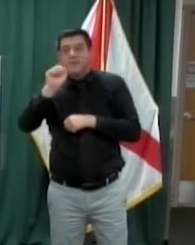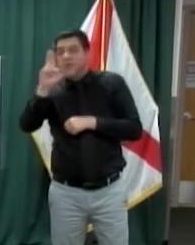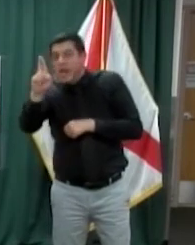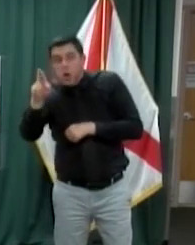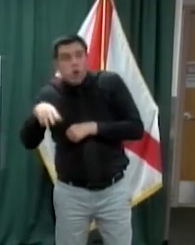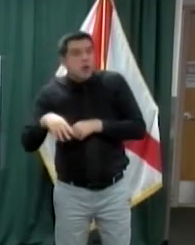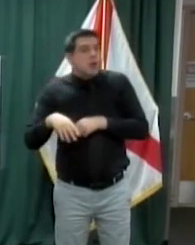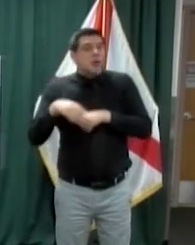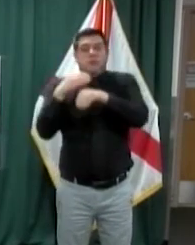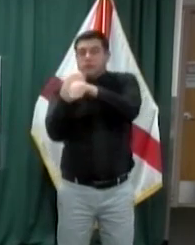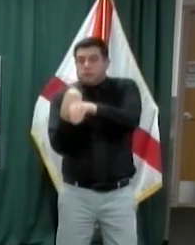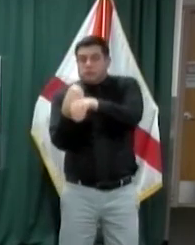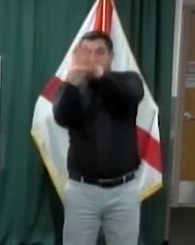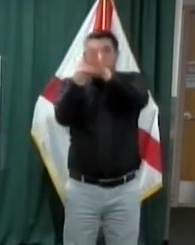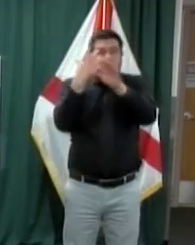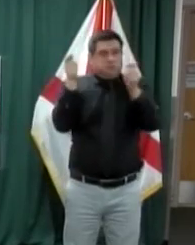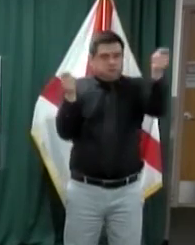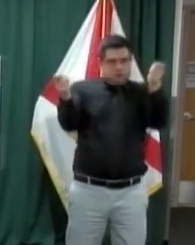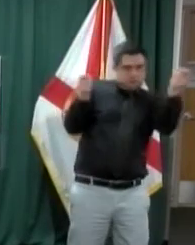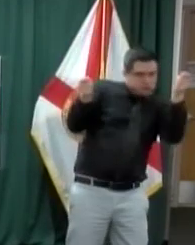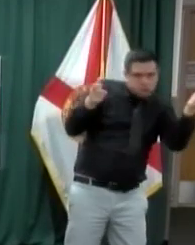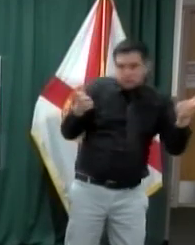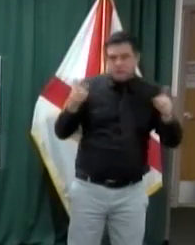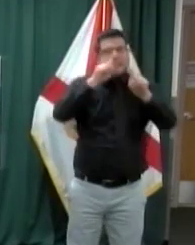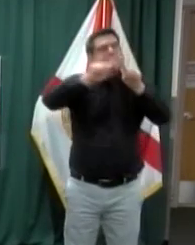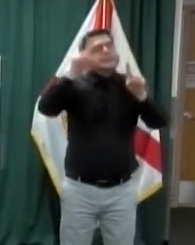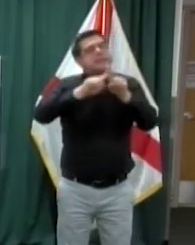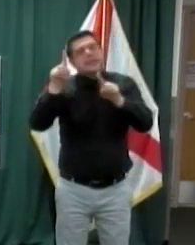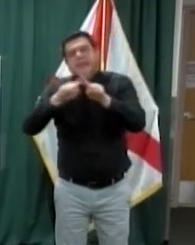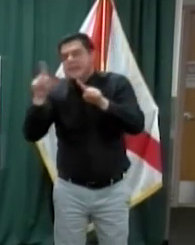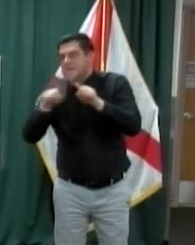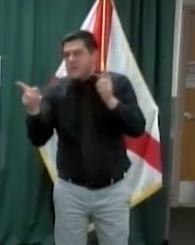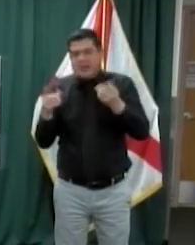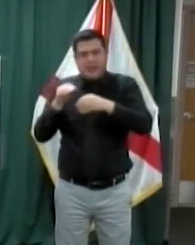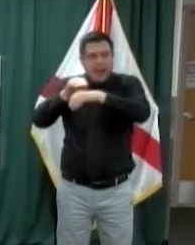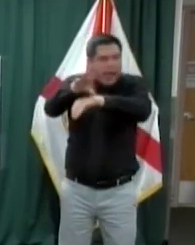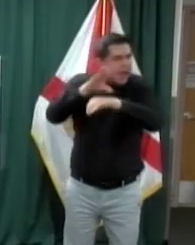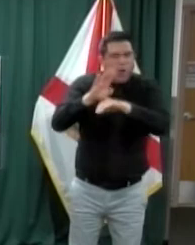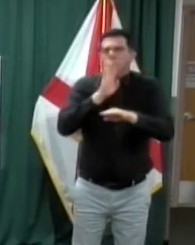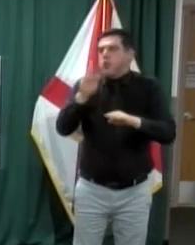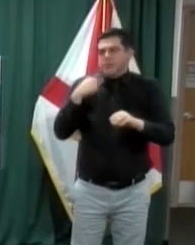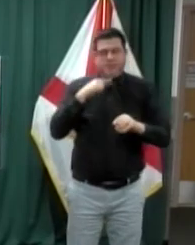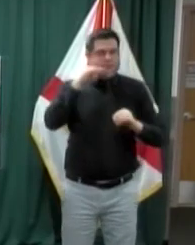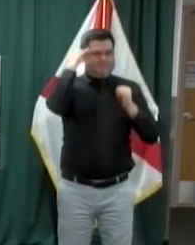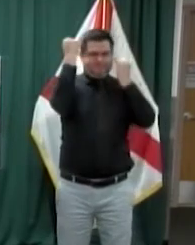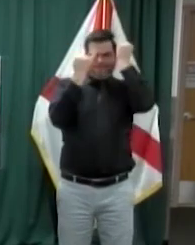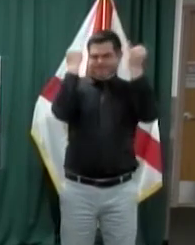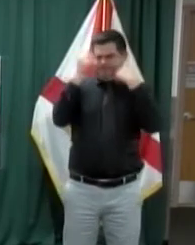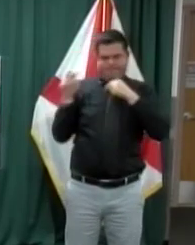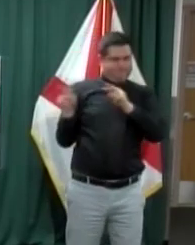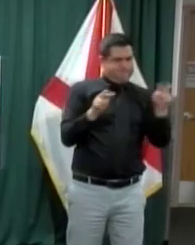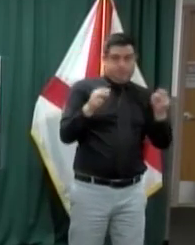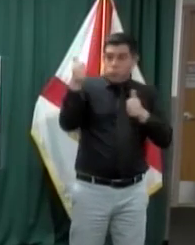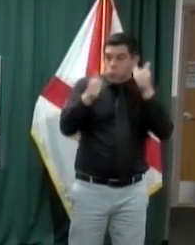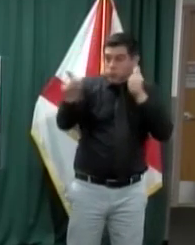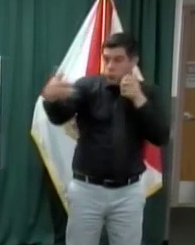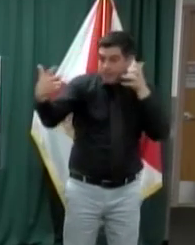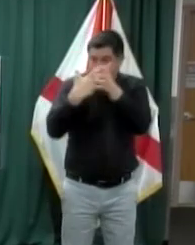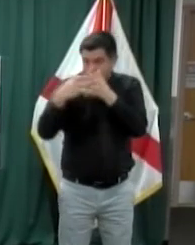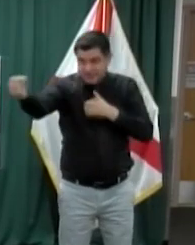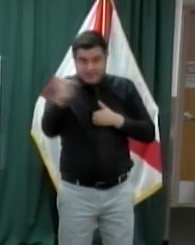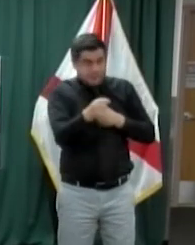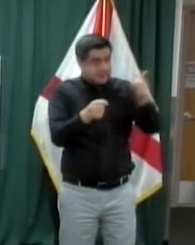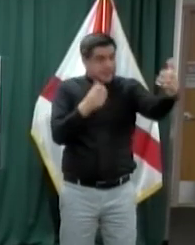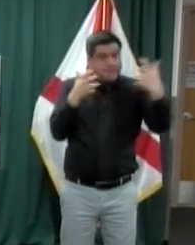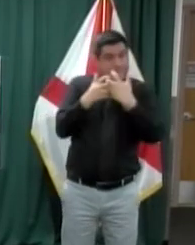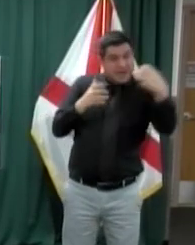individuals to be working while they are tried out, so to speak, at the business. So since March 1st, we have supported